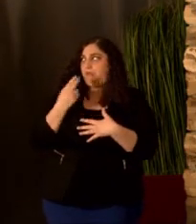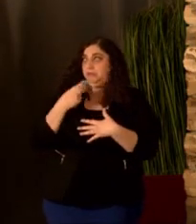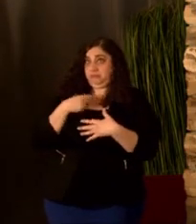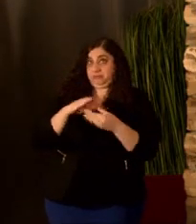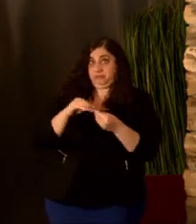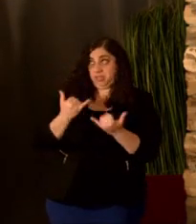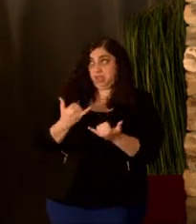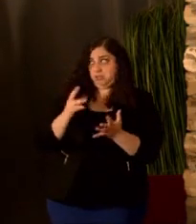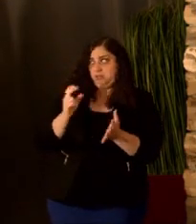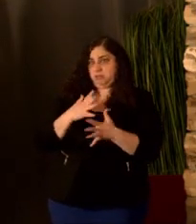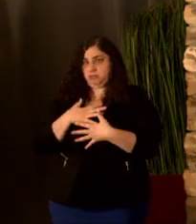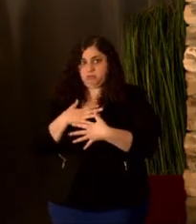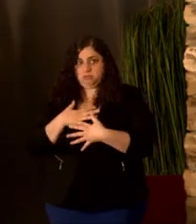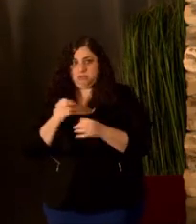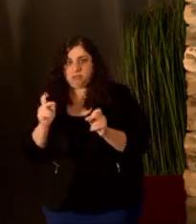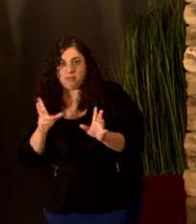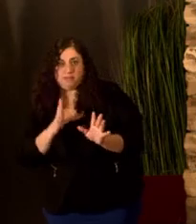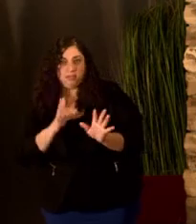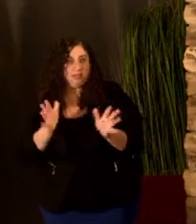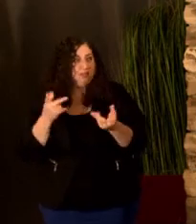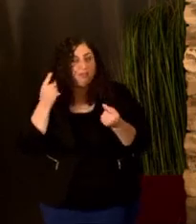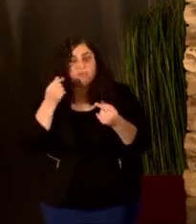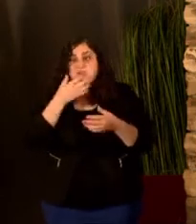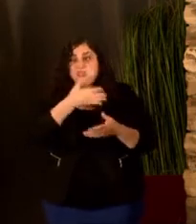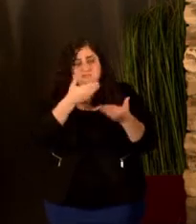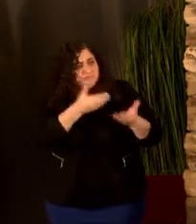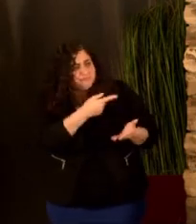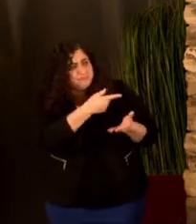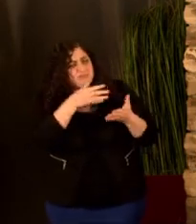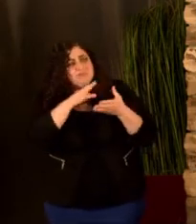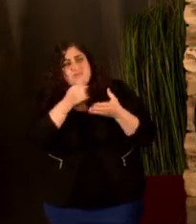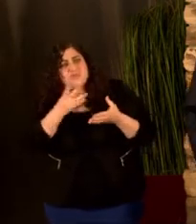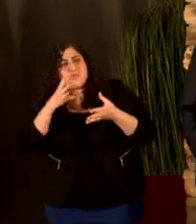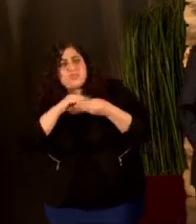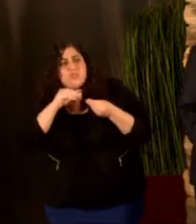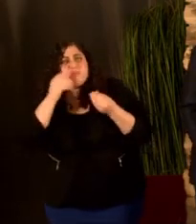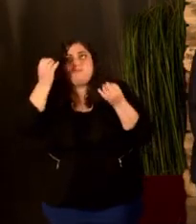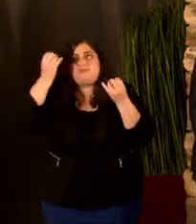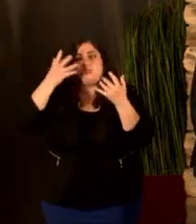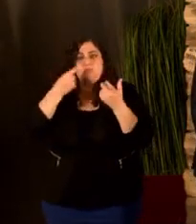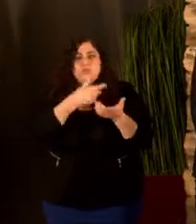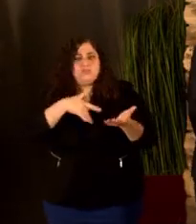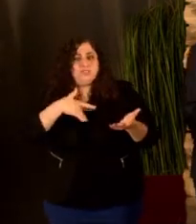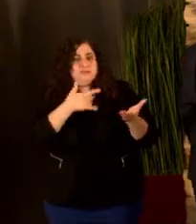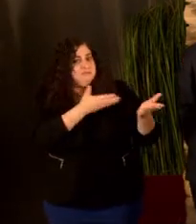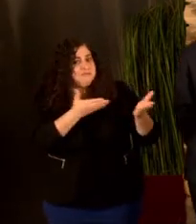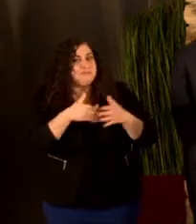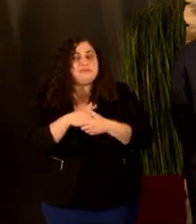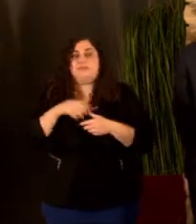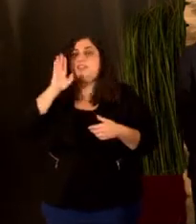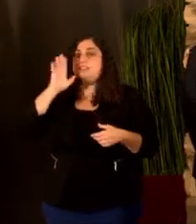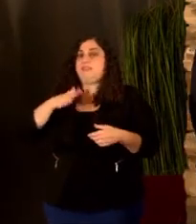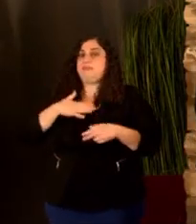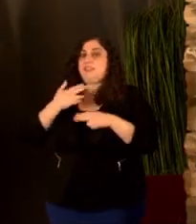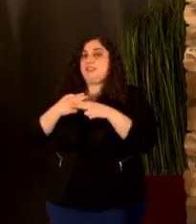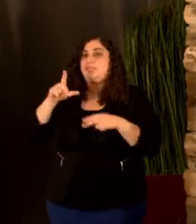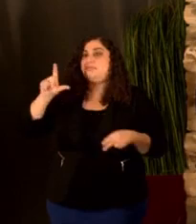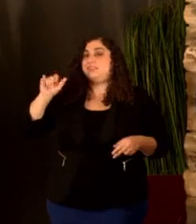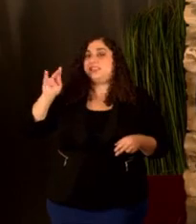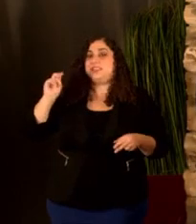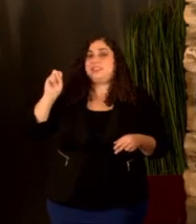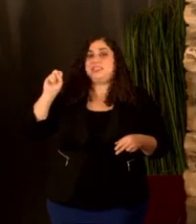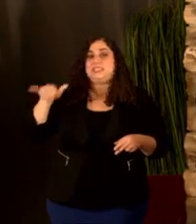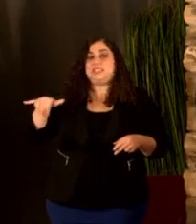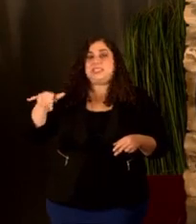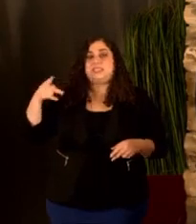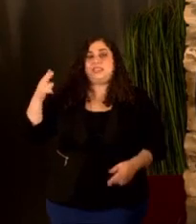and perhaps share a few thoughts and words with you. Please. Yeah, like you said, my name is Lindsay Prescott. This is my daughter, Mia Grace